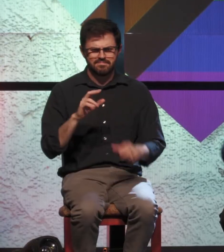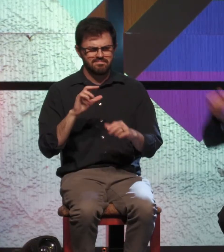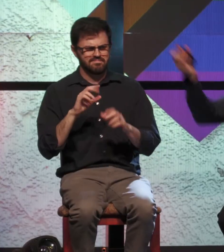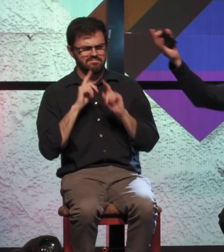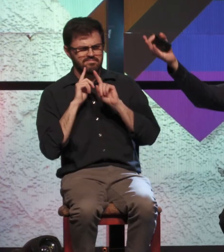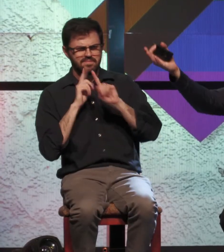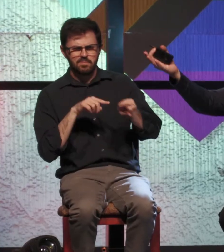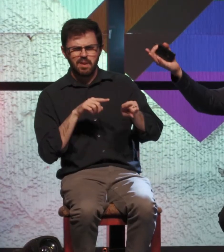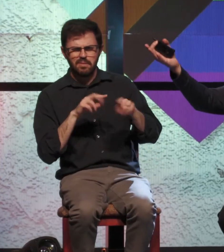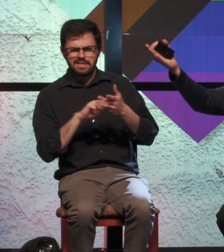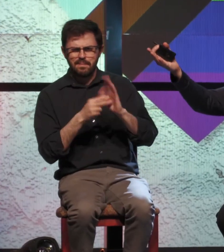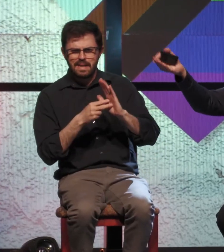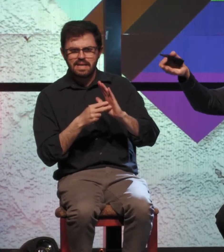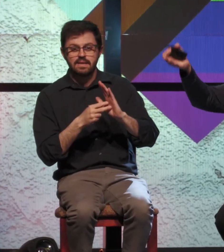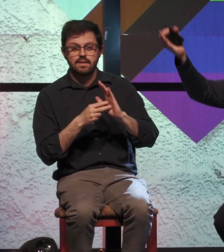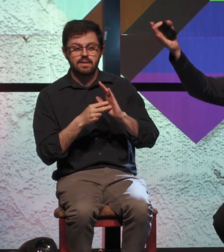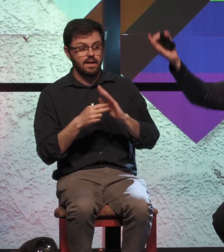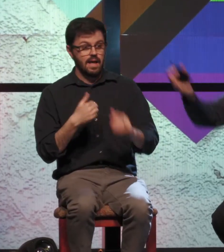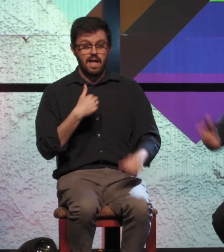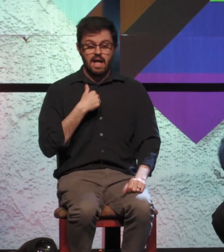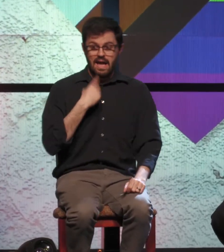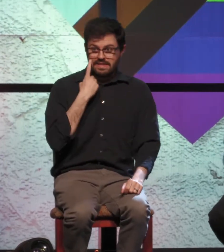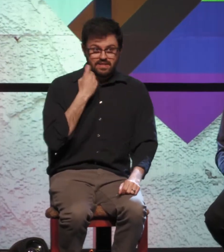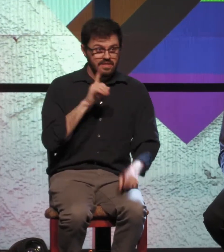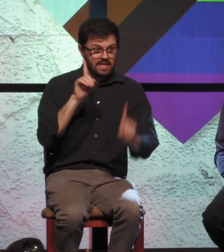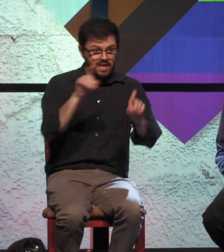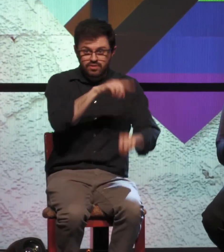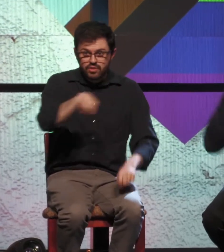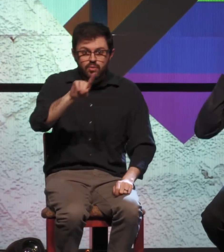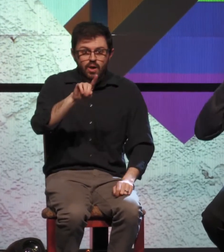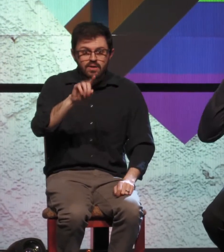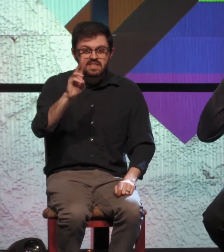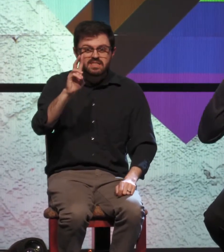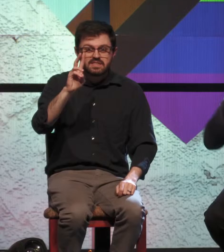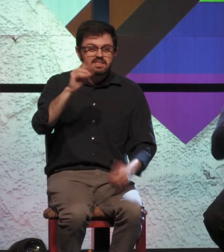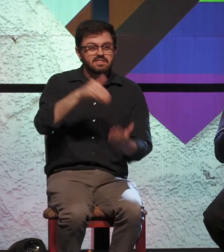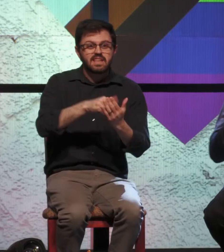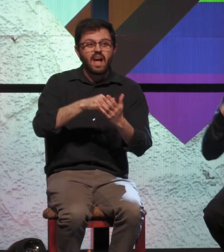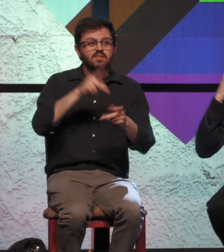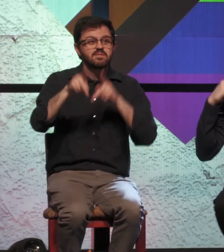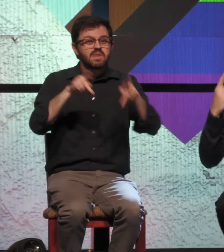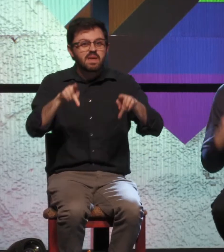I mean, we just asked the question here to a room full of 6,000 people.